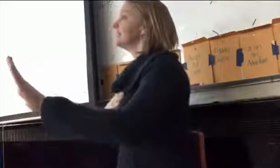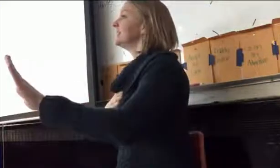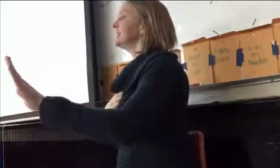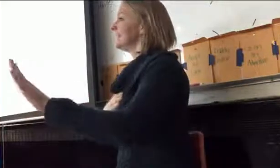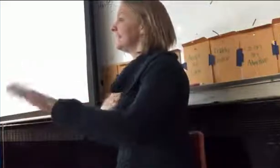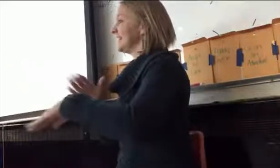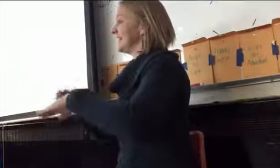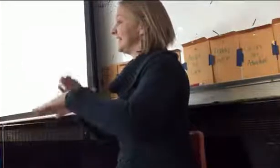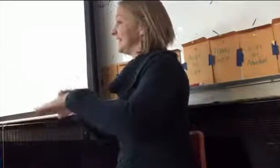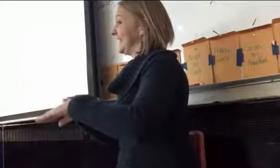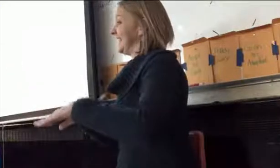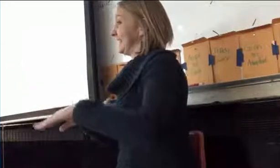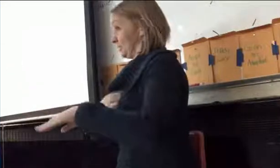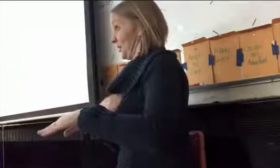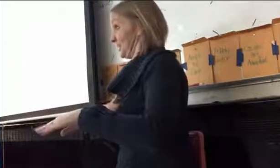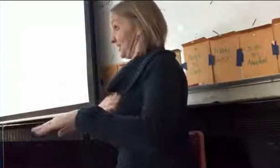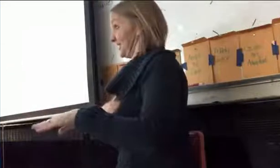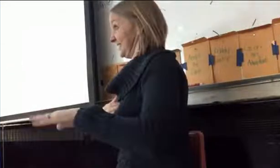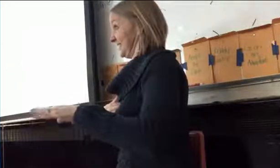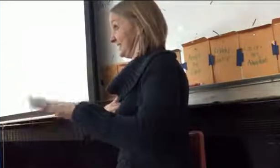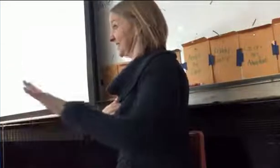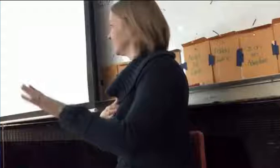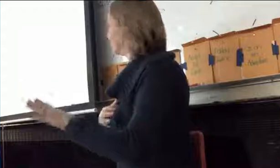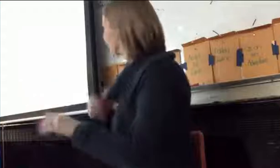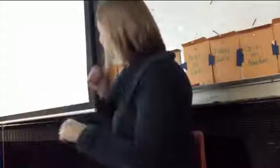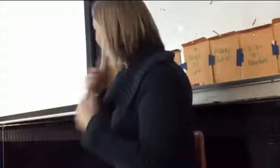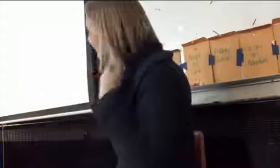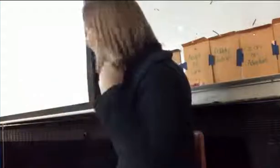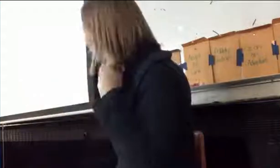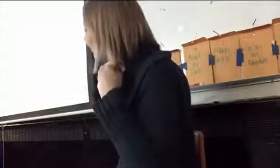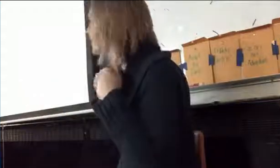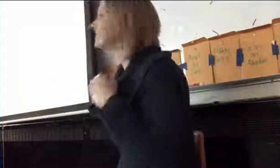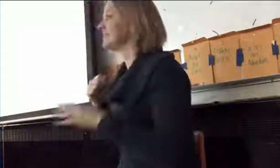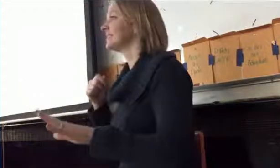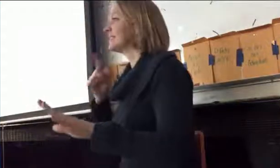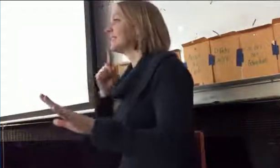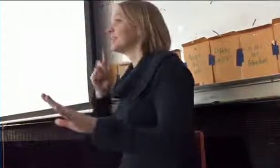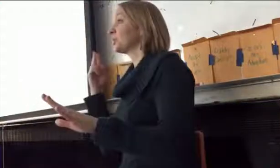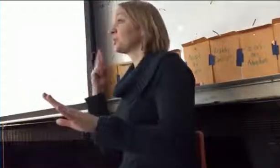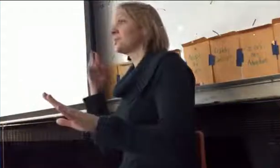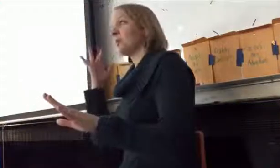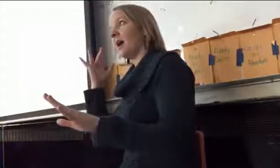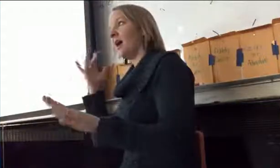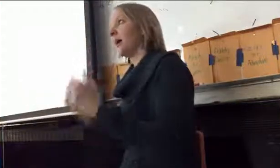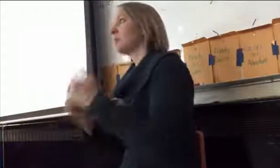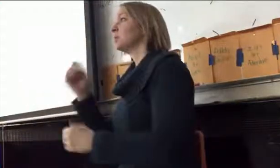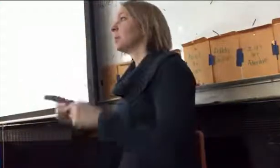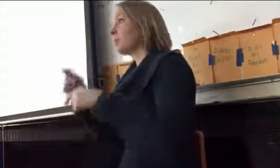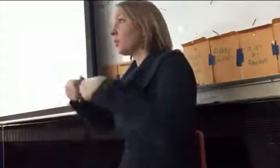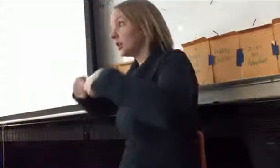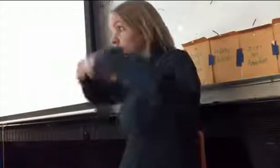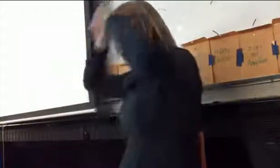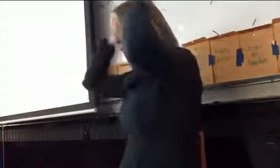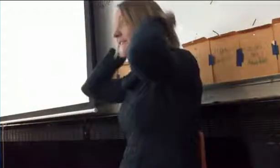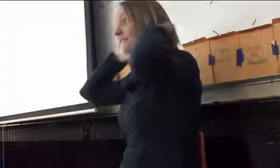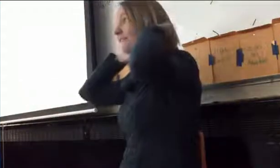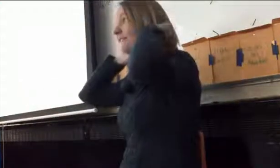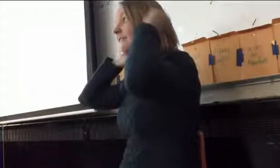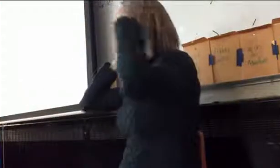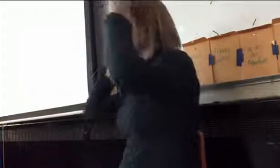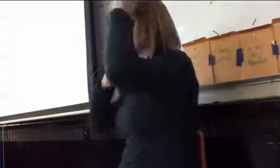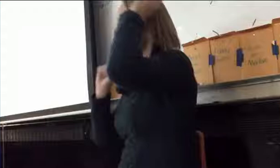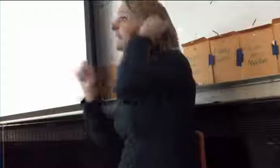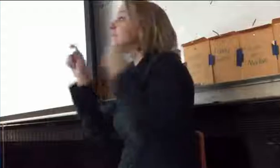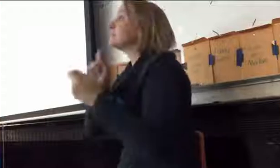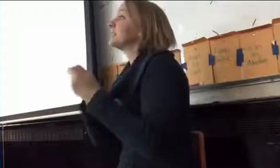letting you know. Okay? They don't have any hair? Yes, and there's a reason why. Most people shave off their heads. In